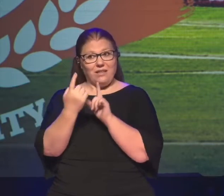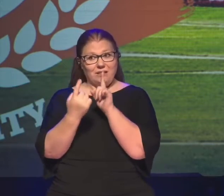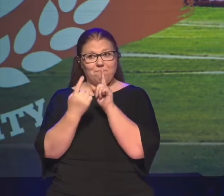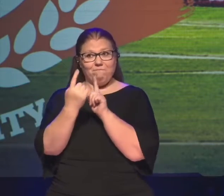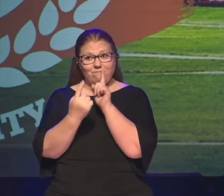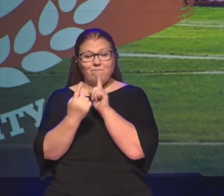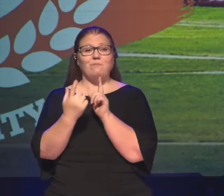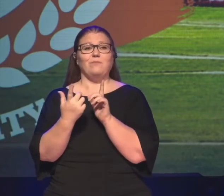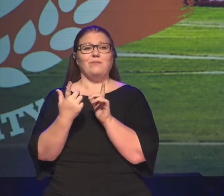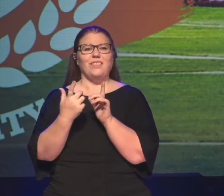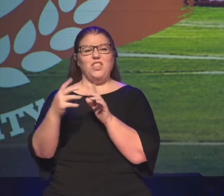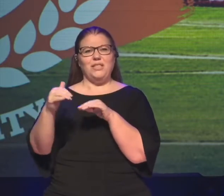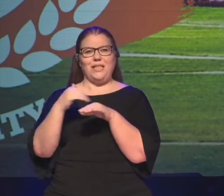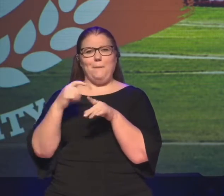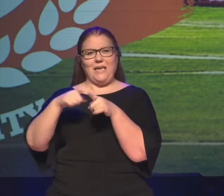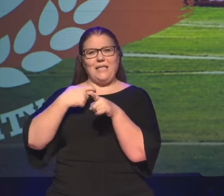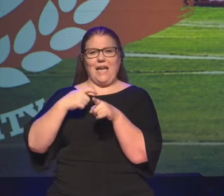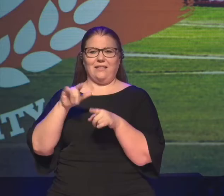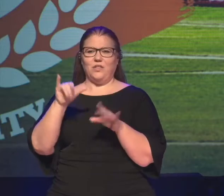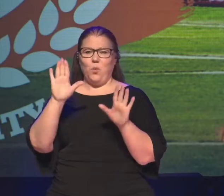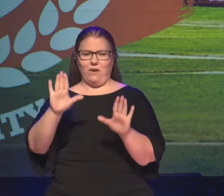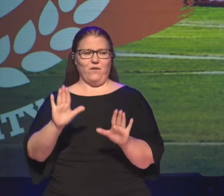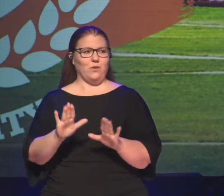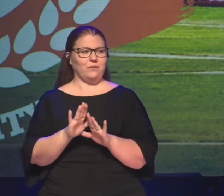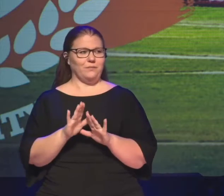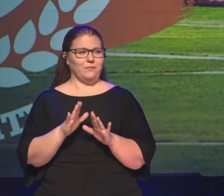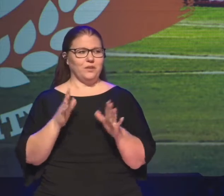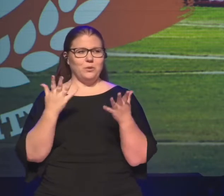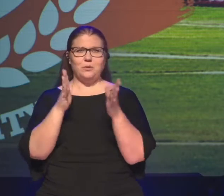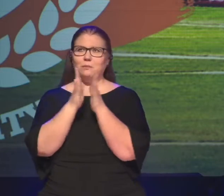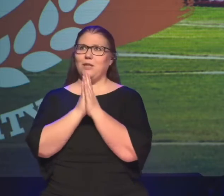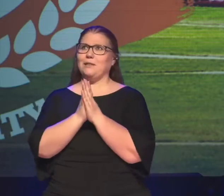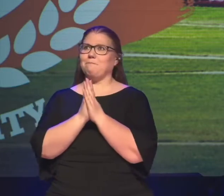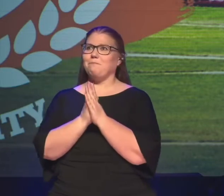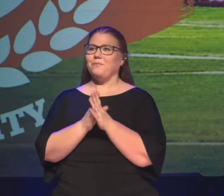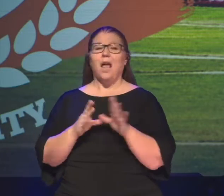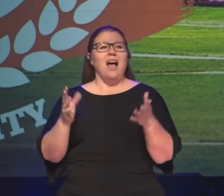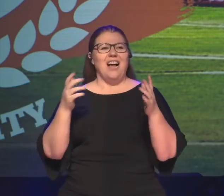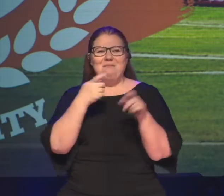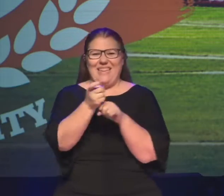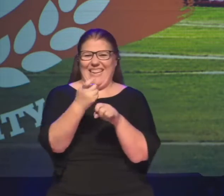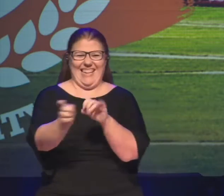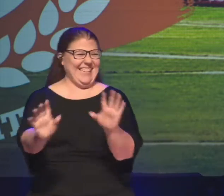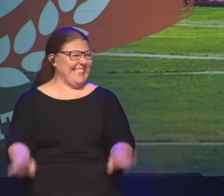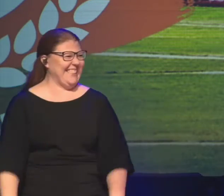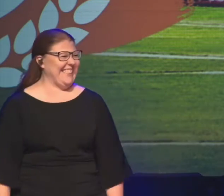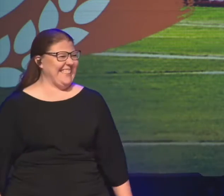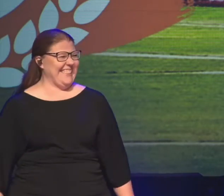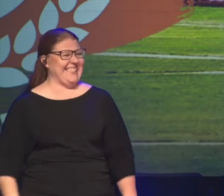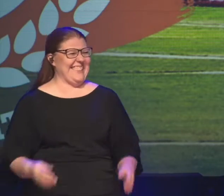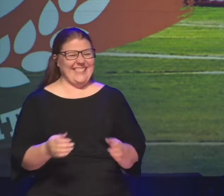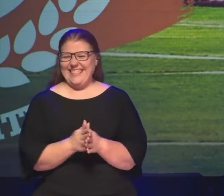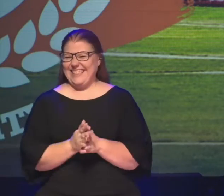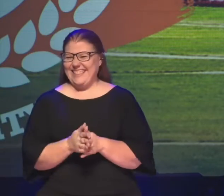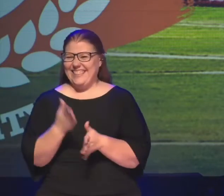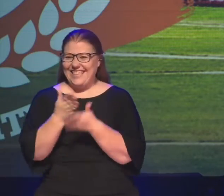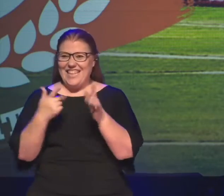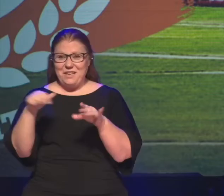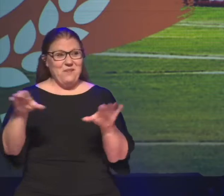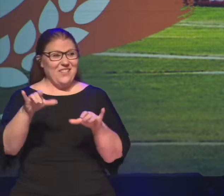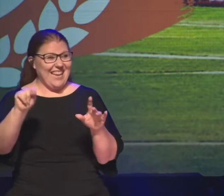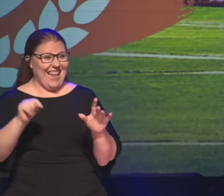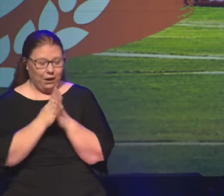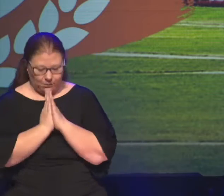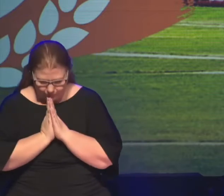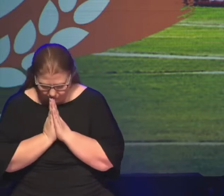Just send me a text message. That would be wonderful. All right? Let's close in prayer. I'm kidding. I'm kidding. Some of you did it.